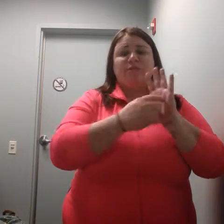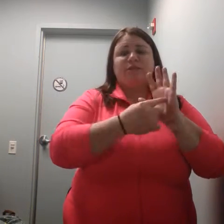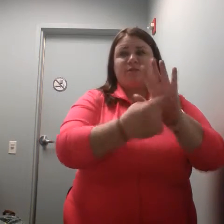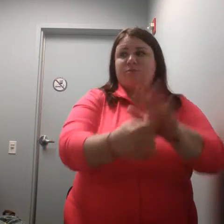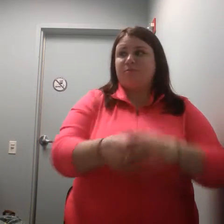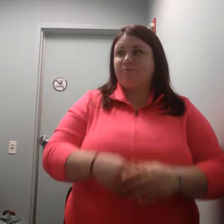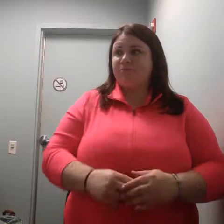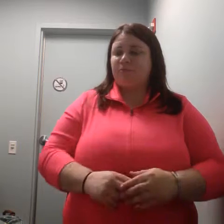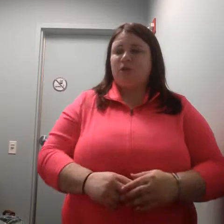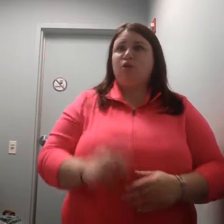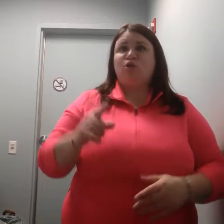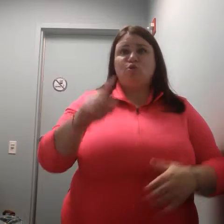graduates college.